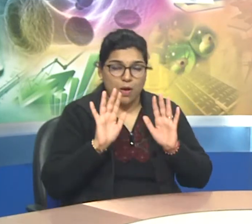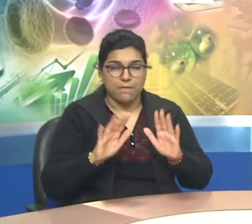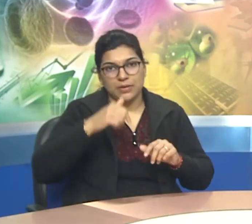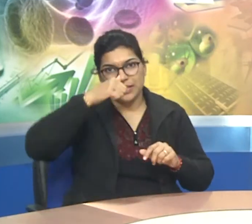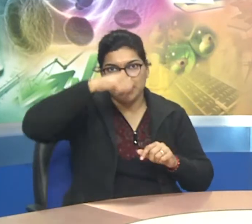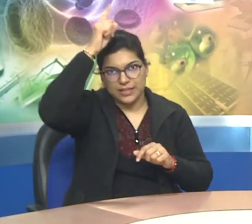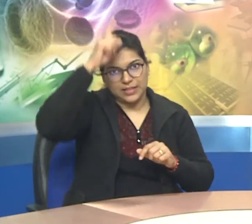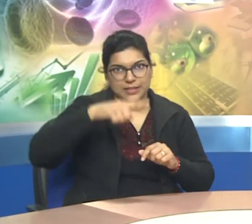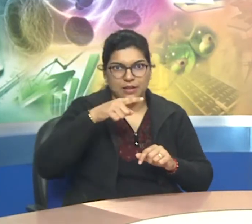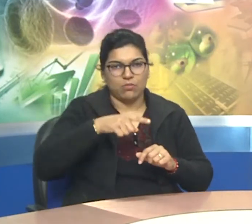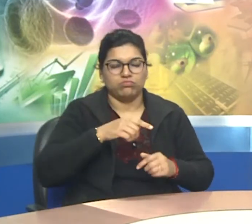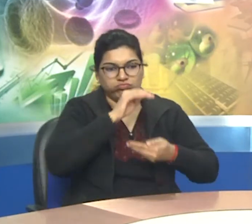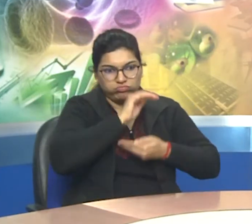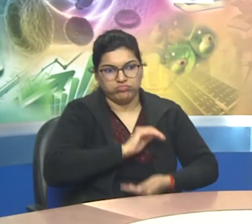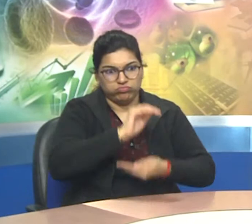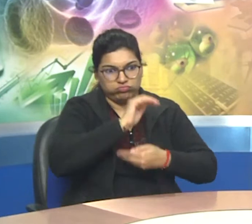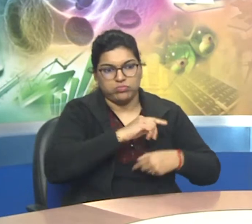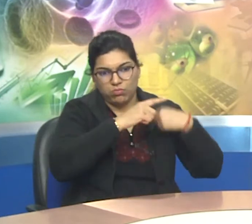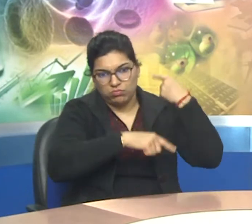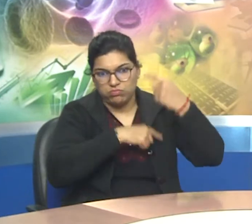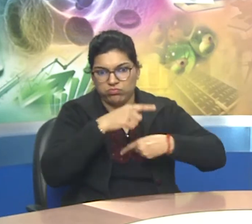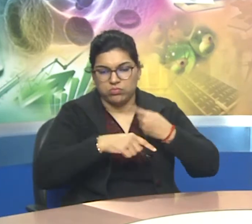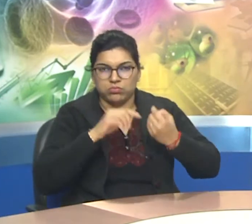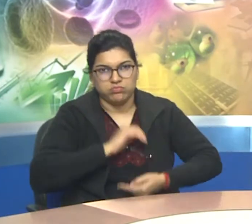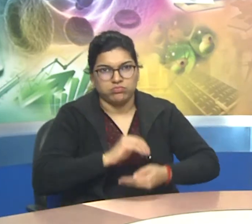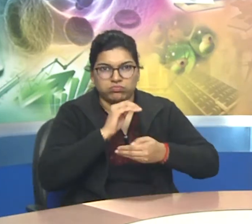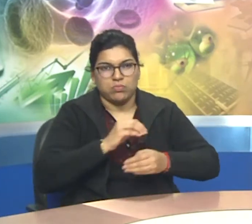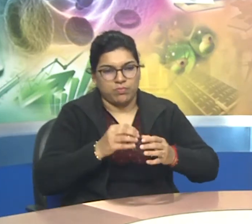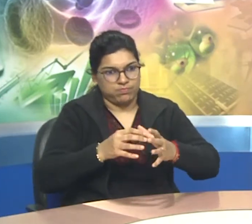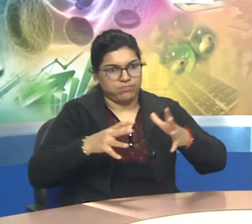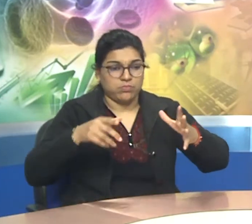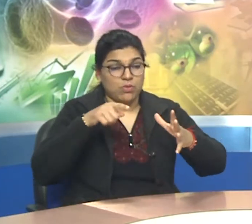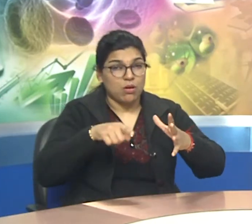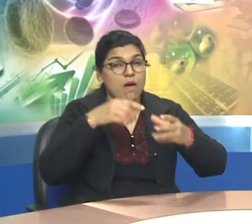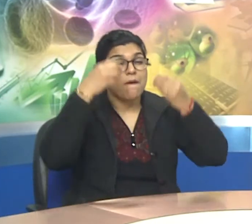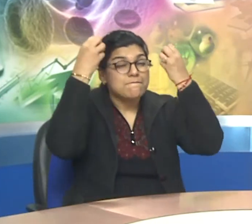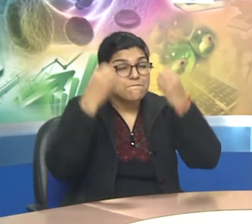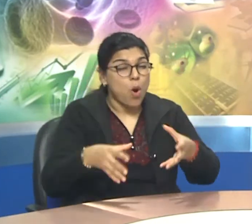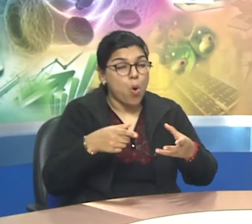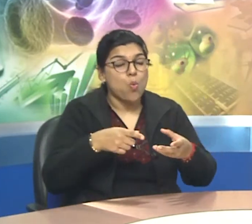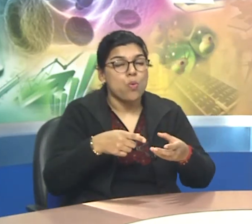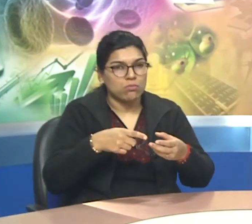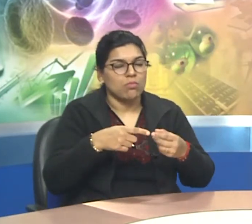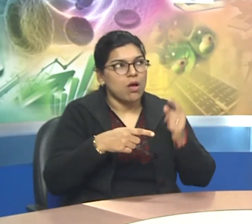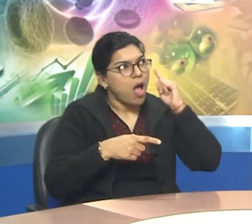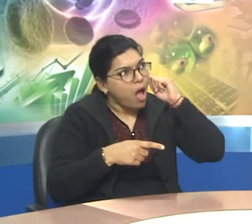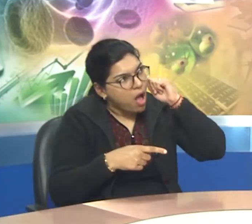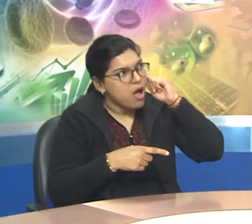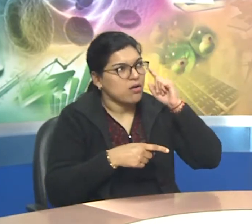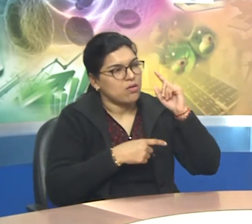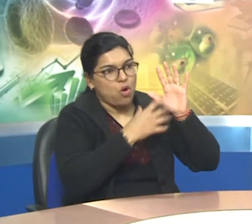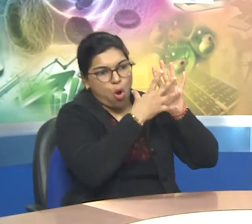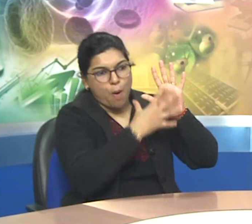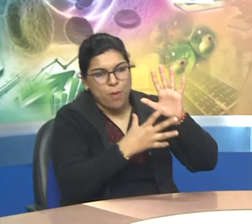It is true that in India, we generally avoid waste.